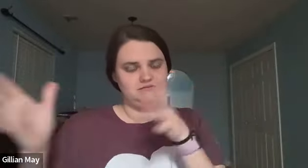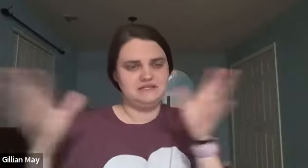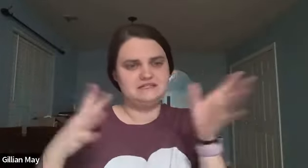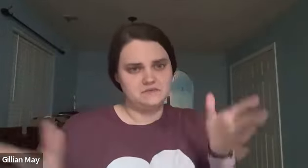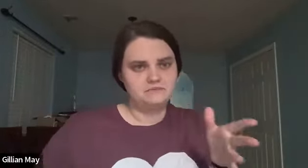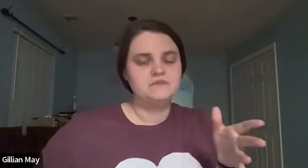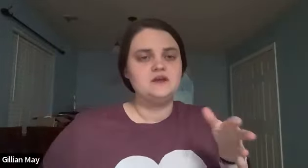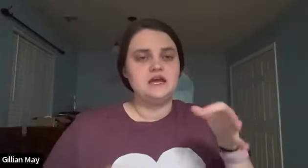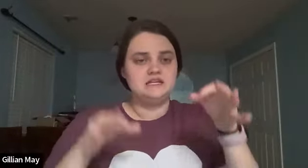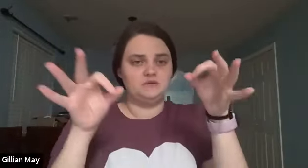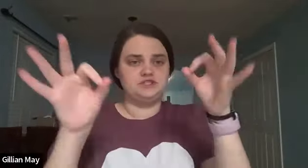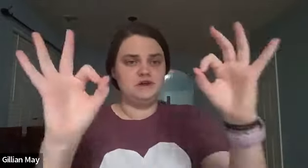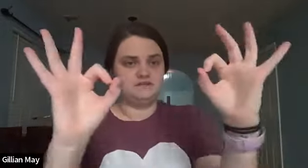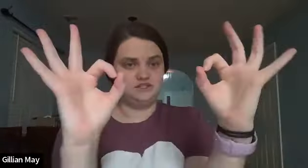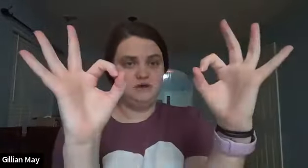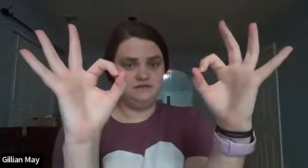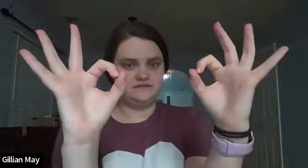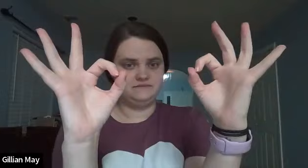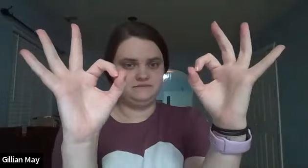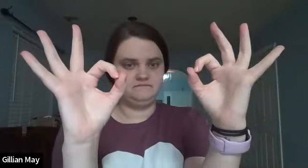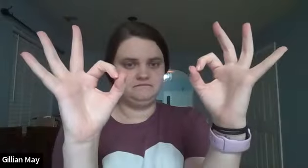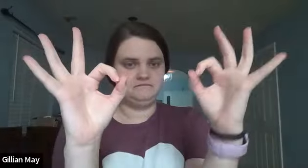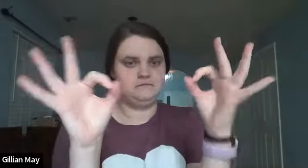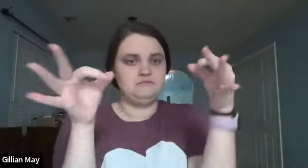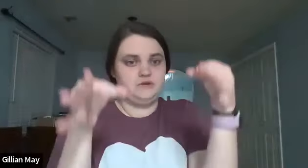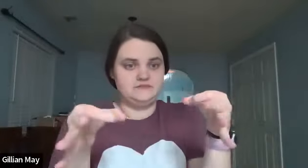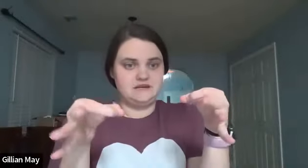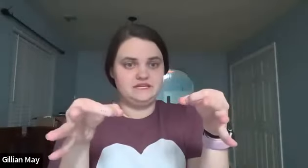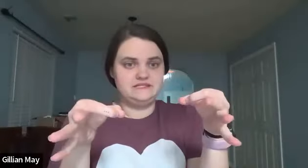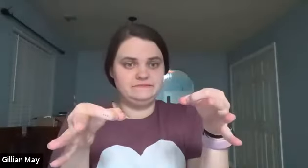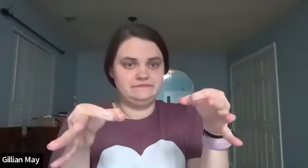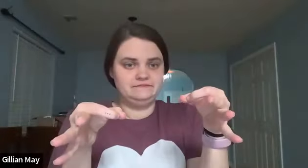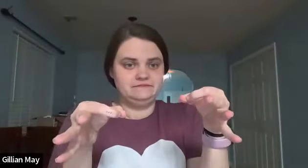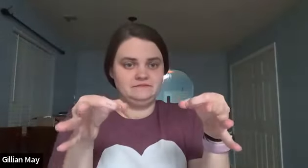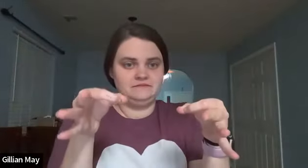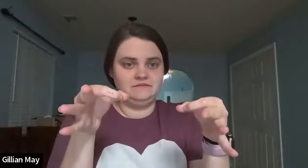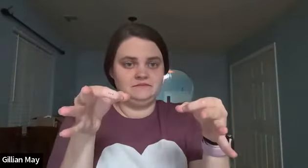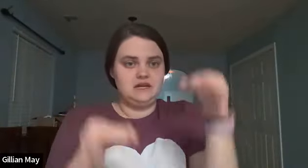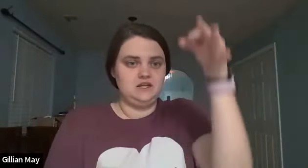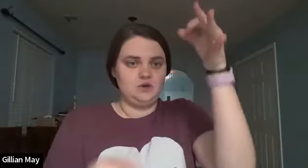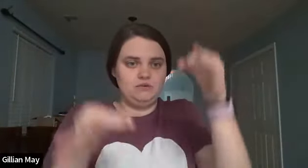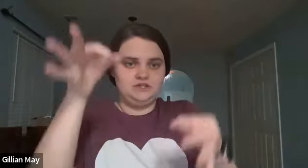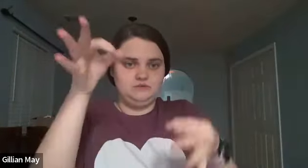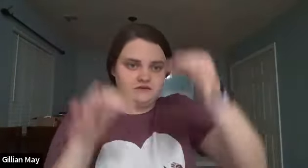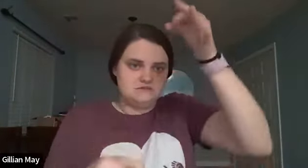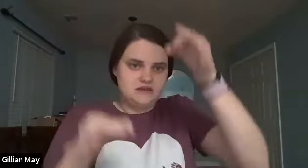it's the same thing. And so what you're going to have is two F's, bring them sideways, and you're going to bounce them back and